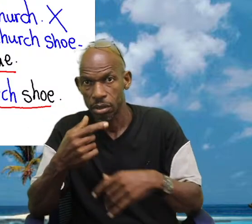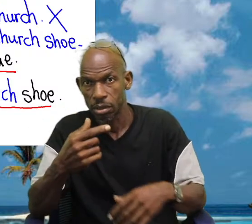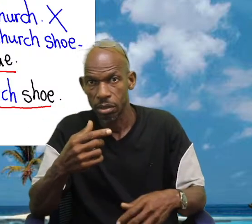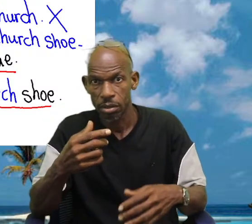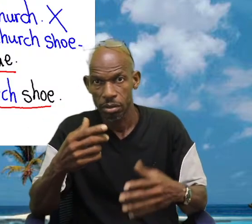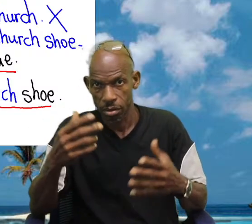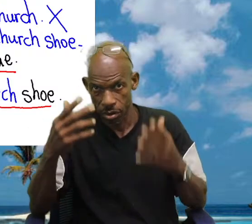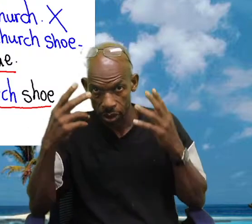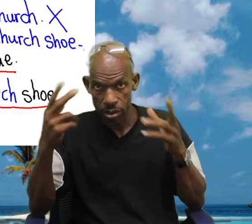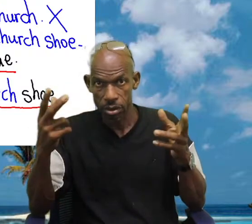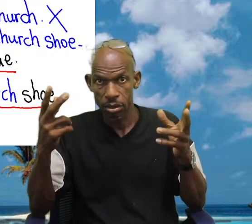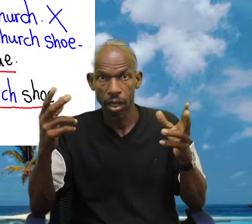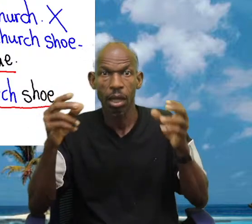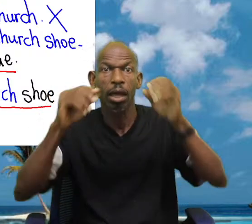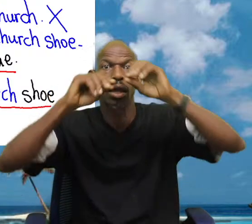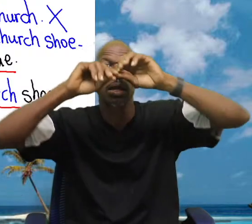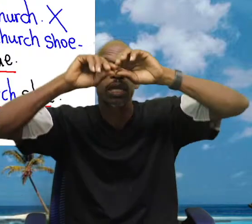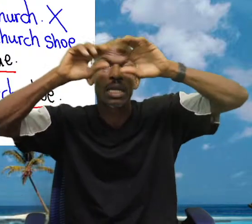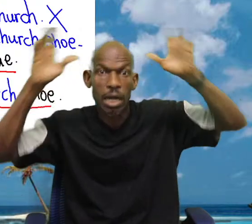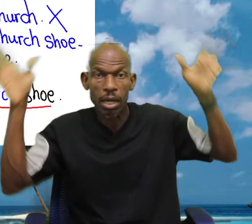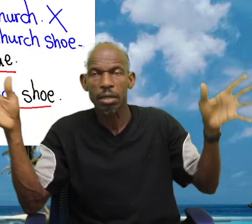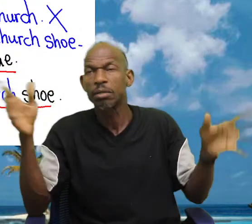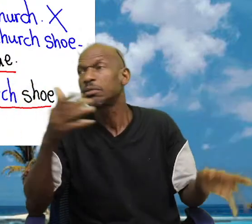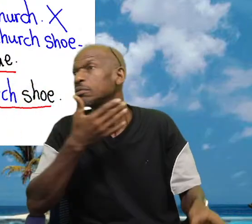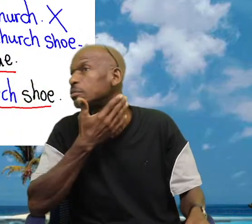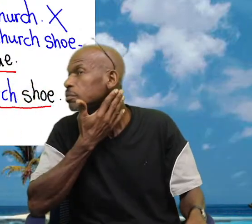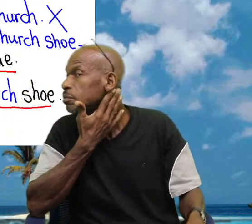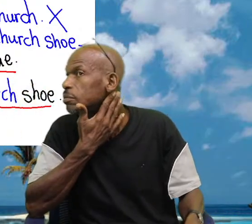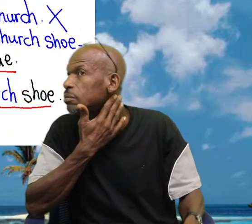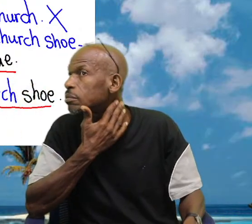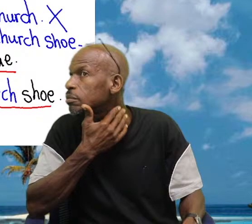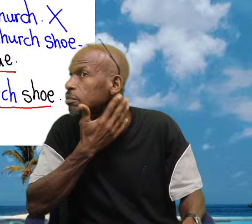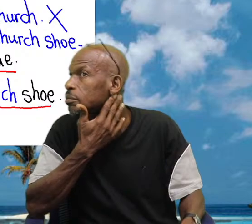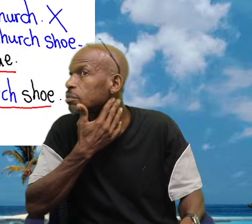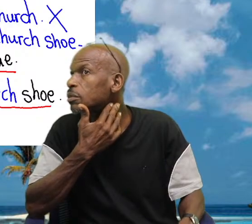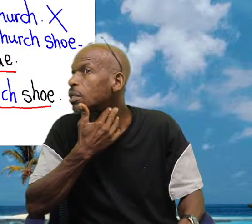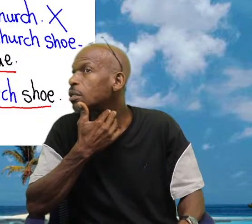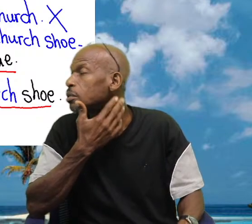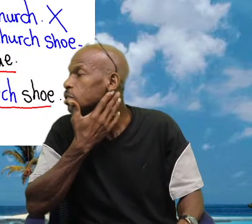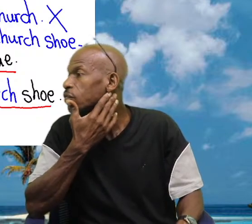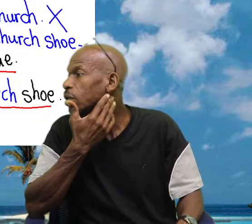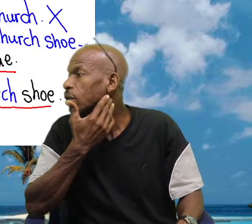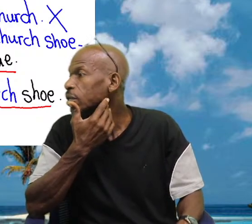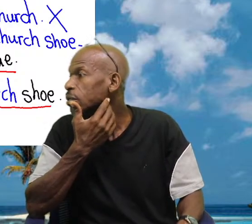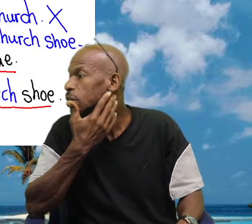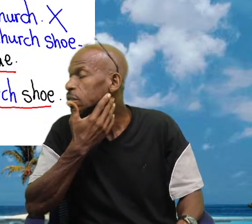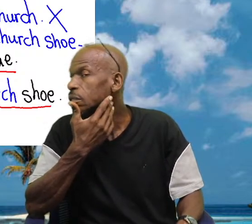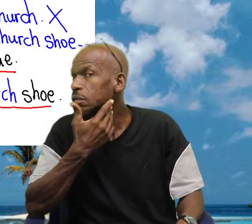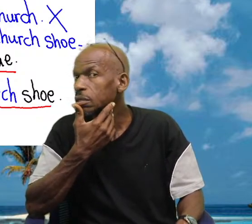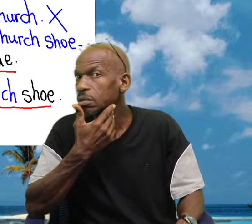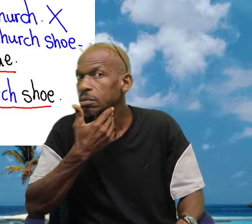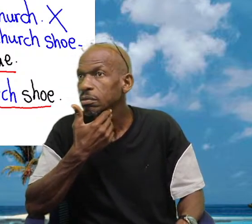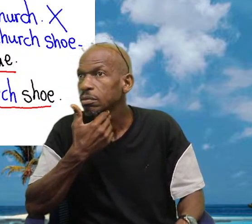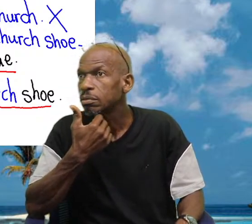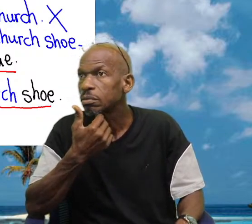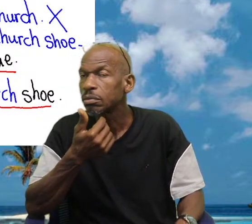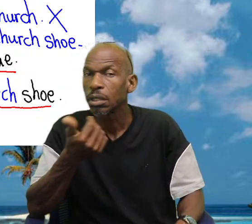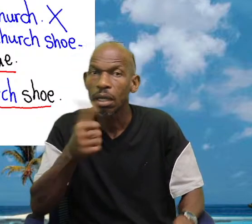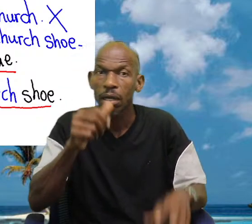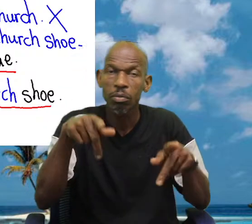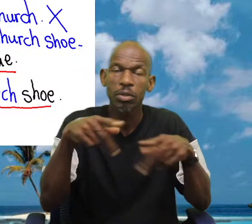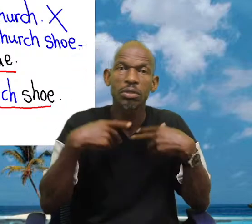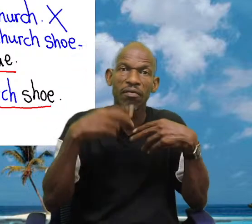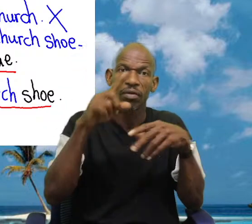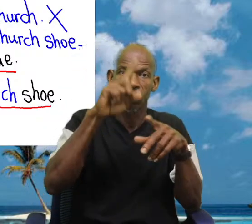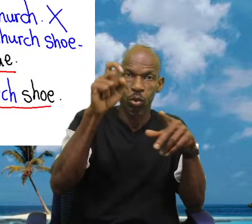my explanation. So today we're going to continue to select adjectives. Anybody have any questions